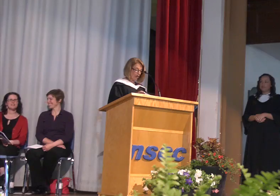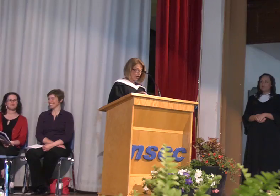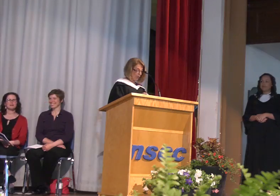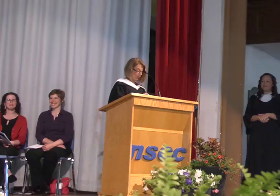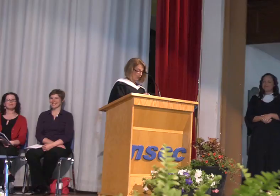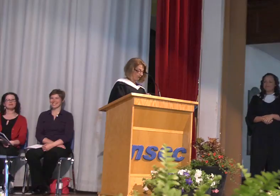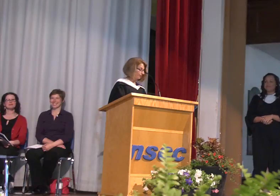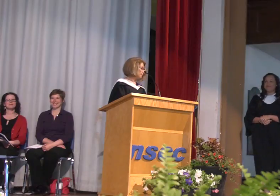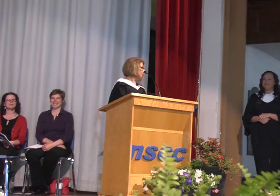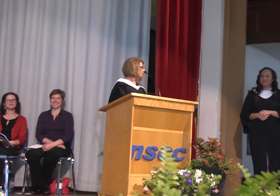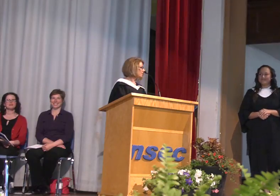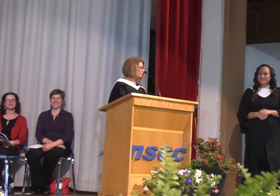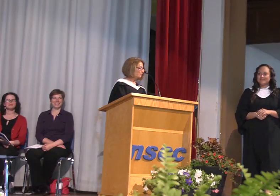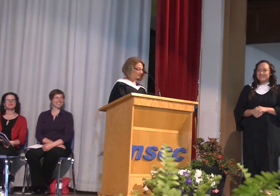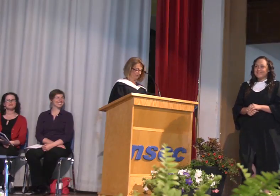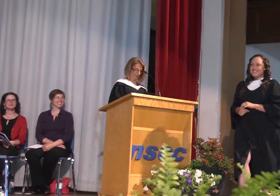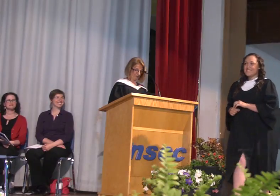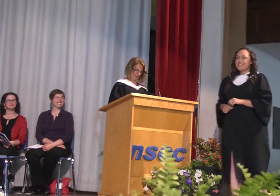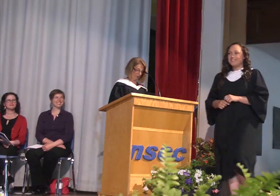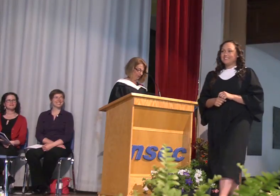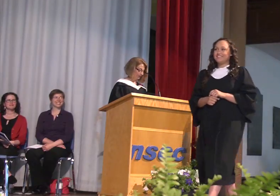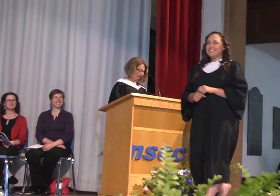Chantel Jollymore.